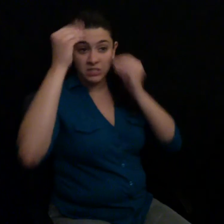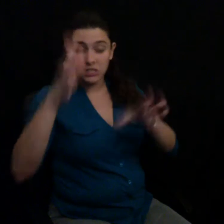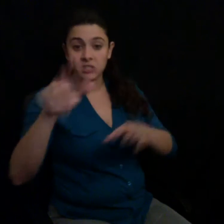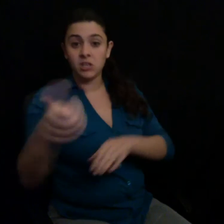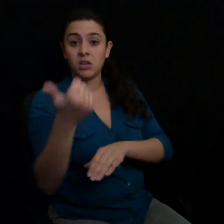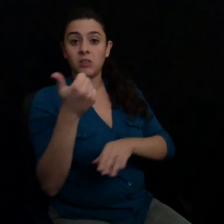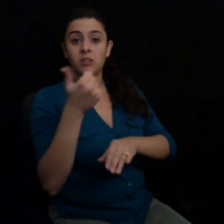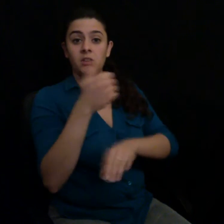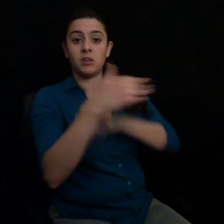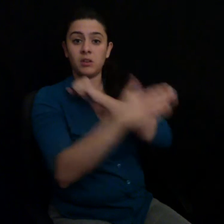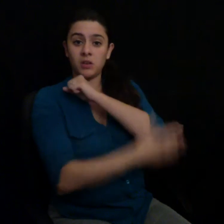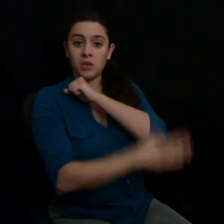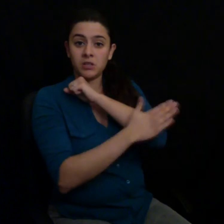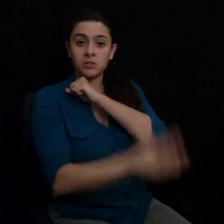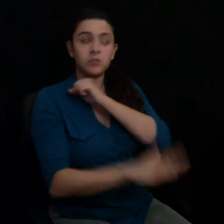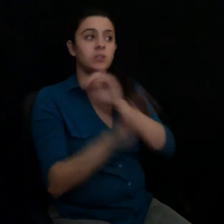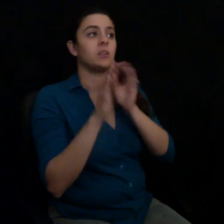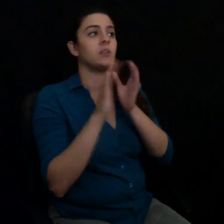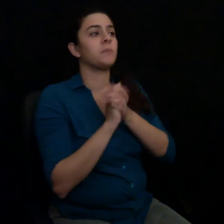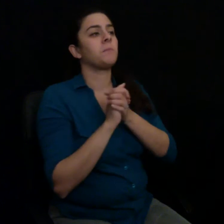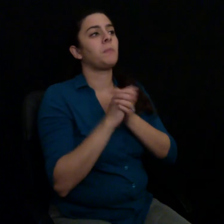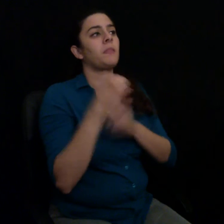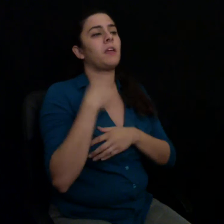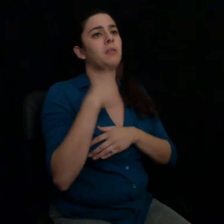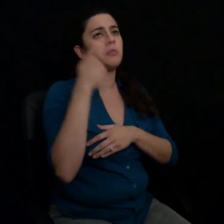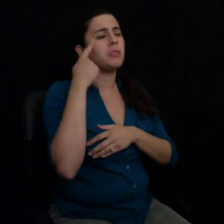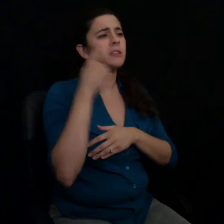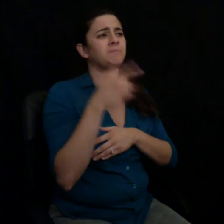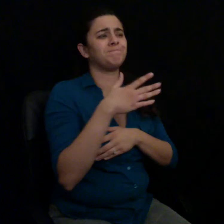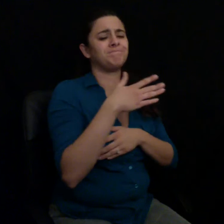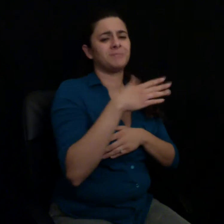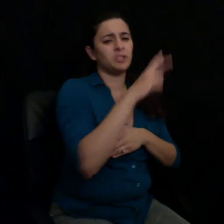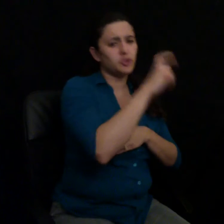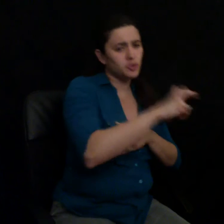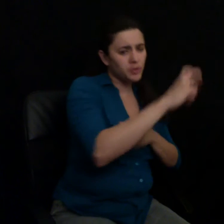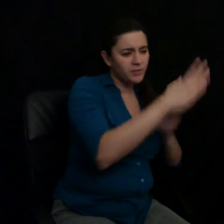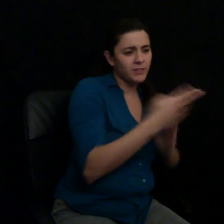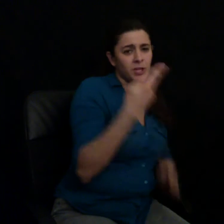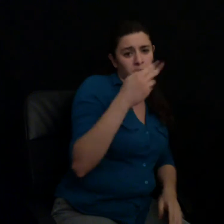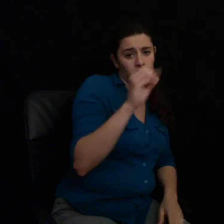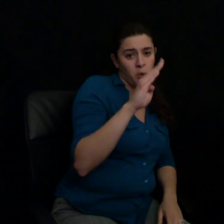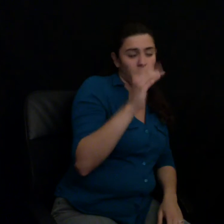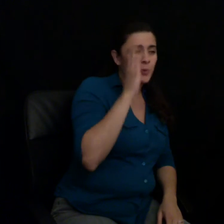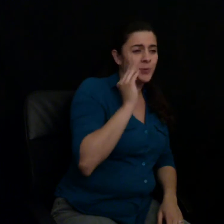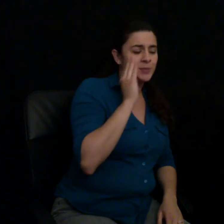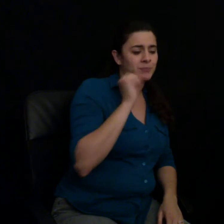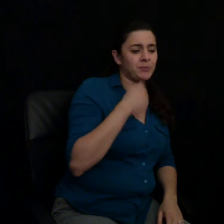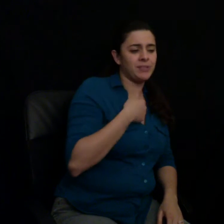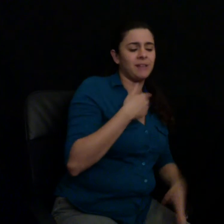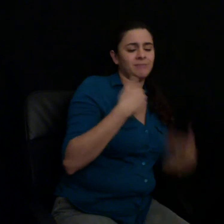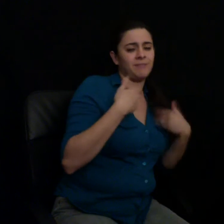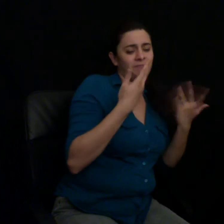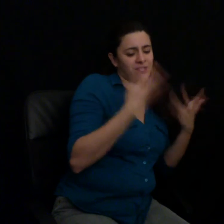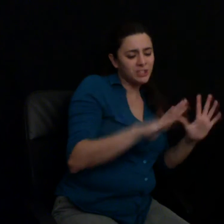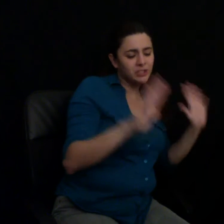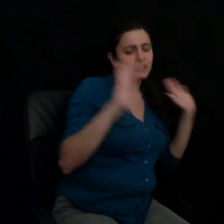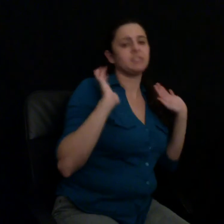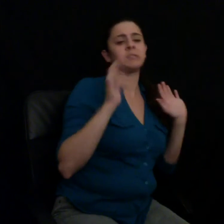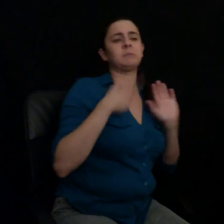my stripes. I've slept in my tents. I've slept in the ditches. I've worked in these farms, so I don't have any problem with getting off the road